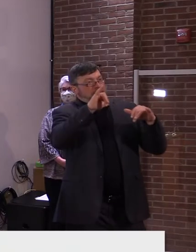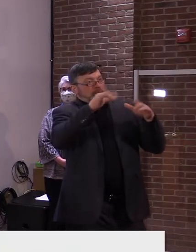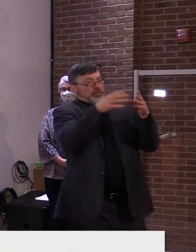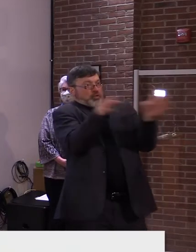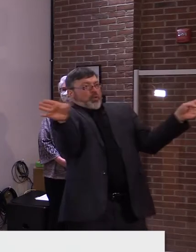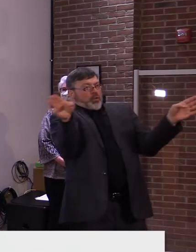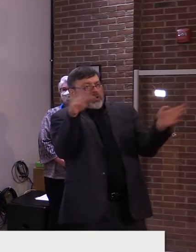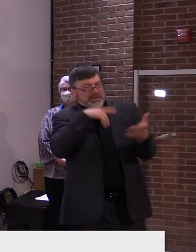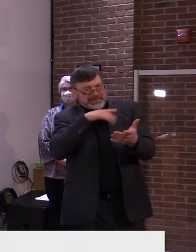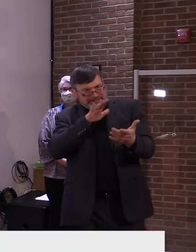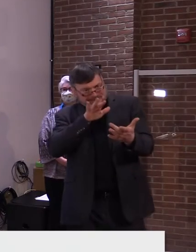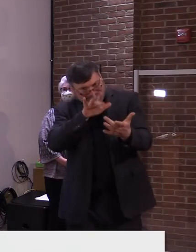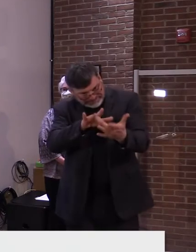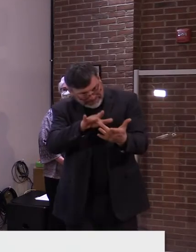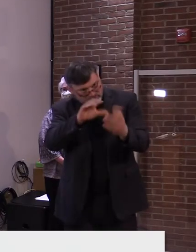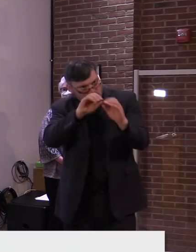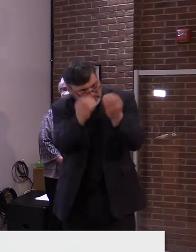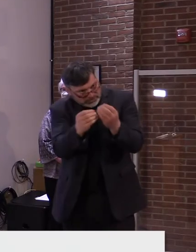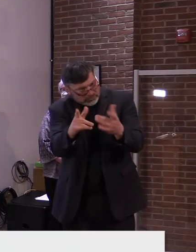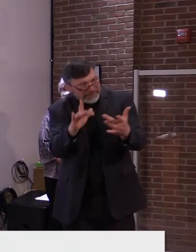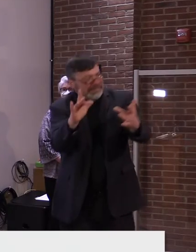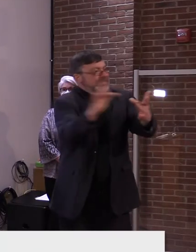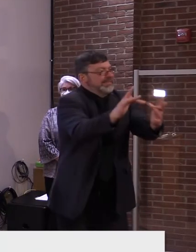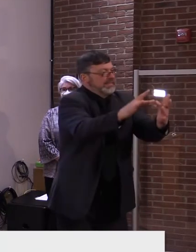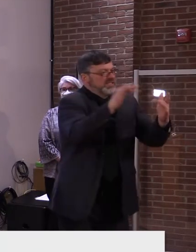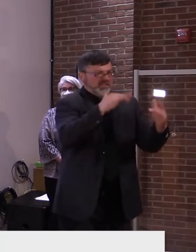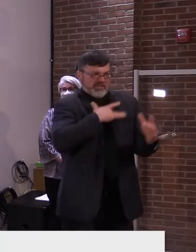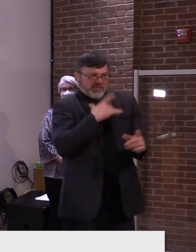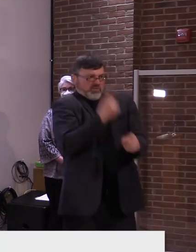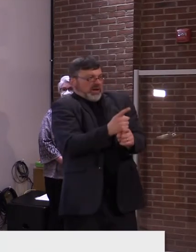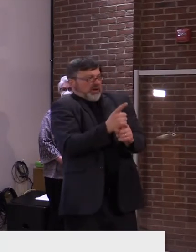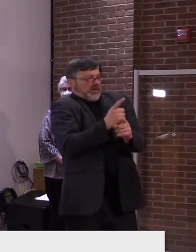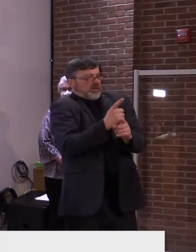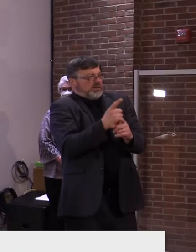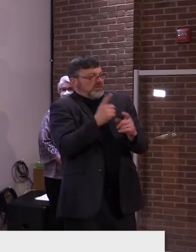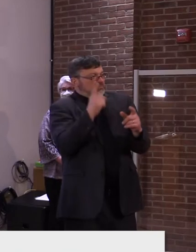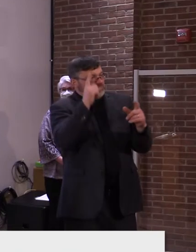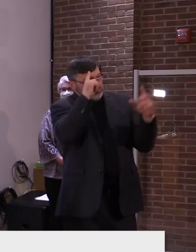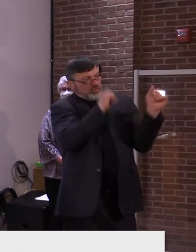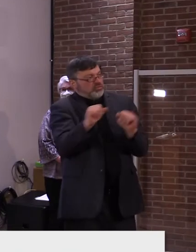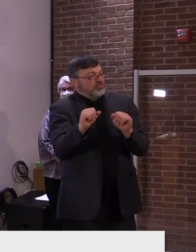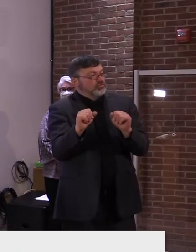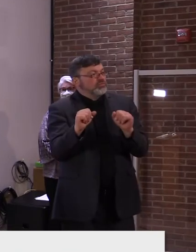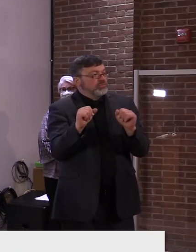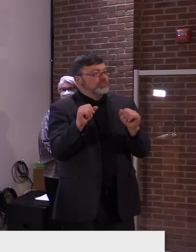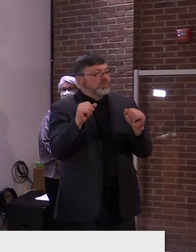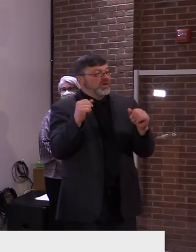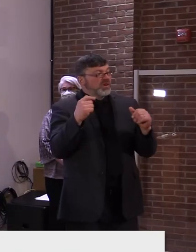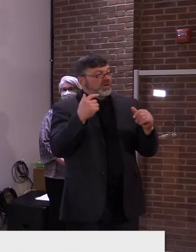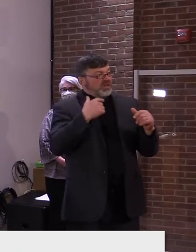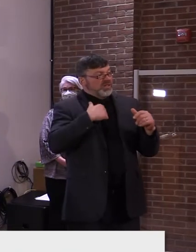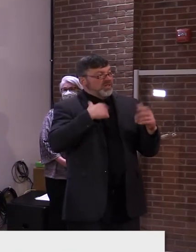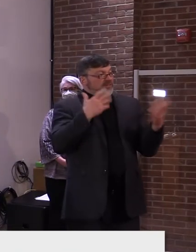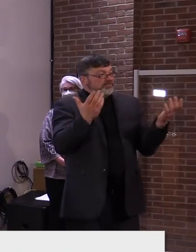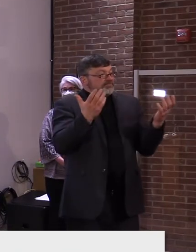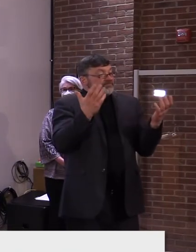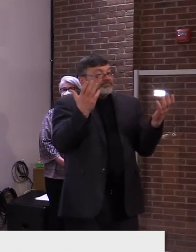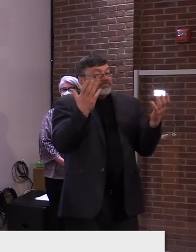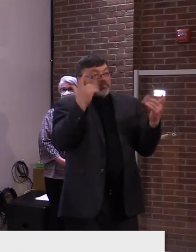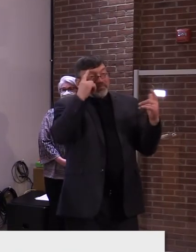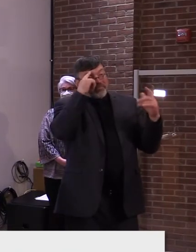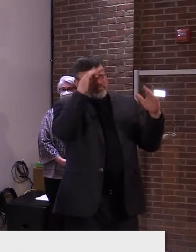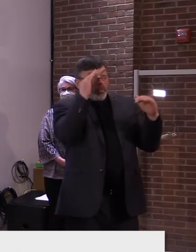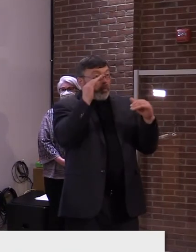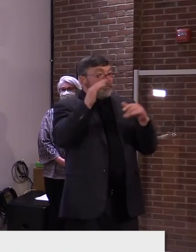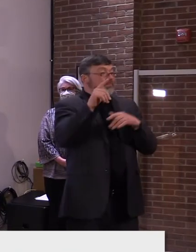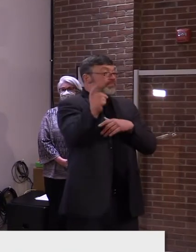possible and hope that just like any Vermonter, anyone else that we may not have been able to directly individually